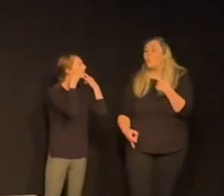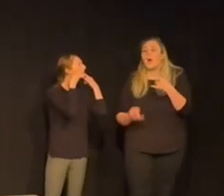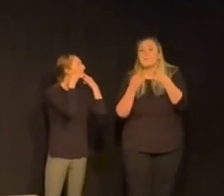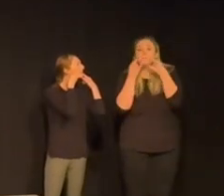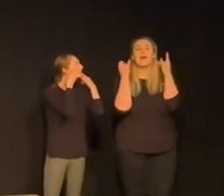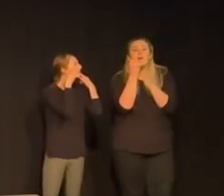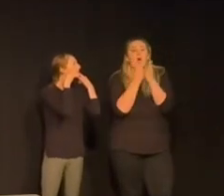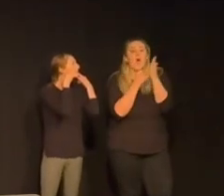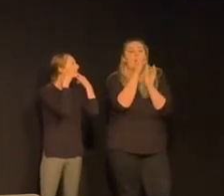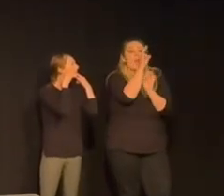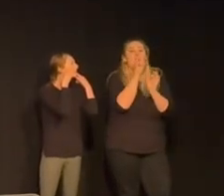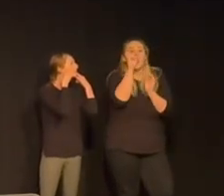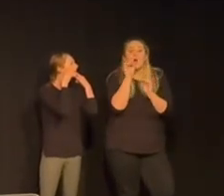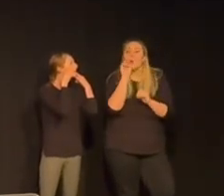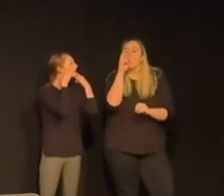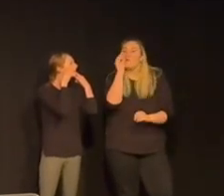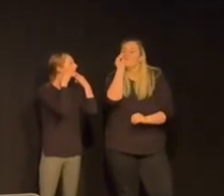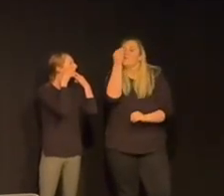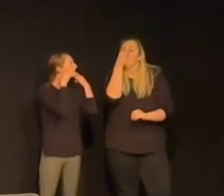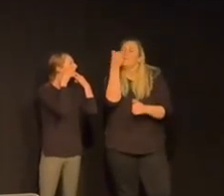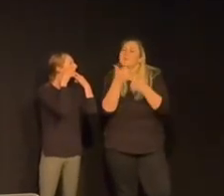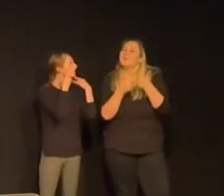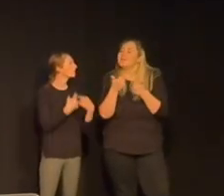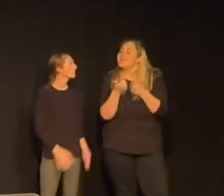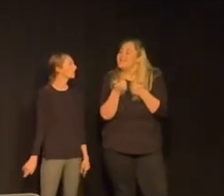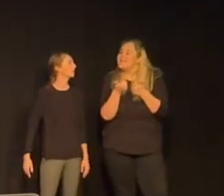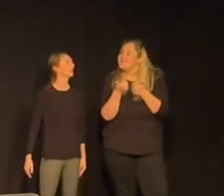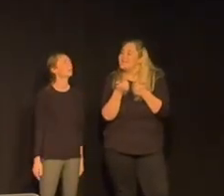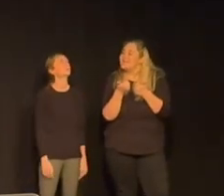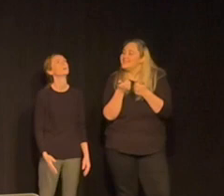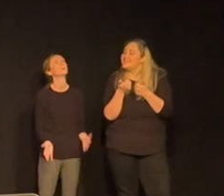polka dots or the little flowers?